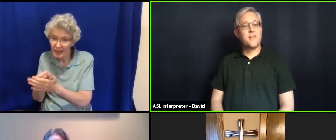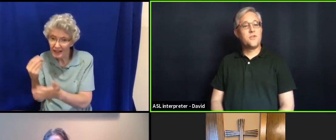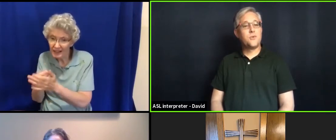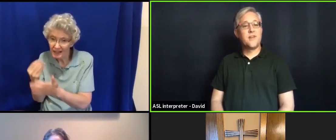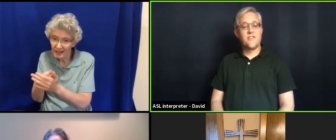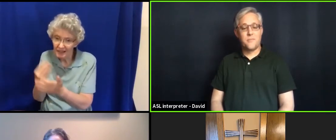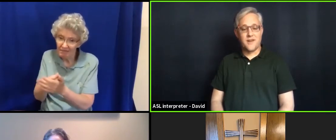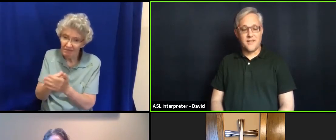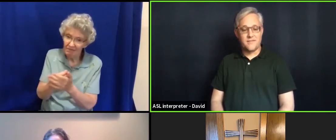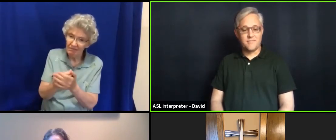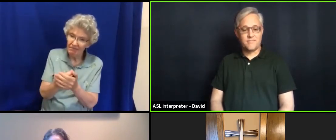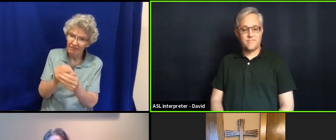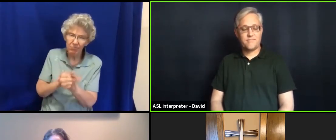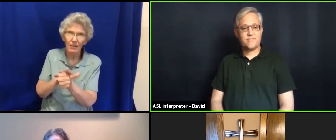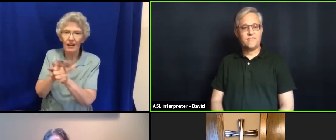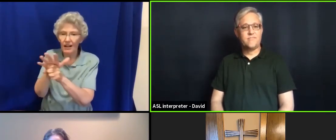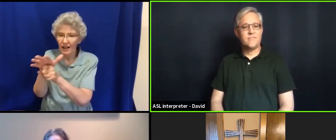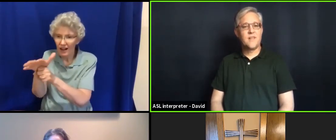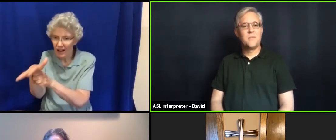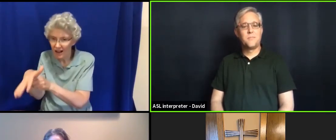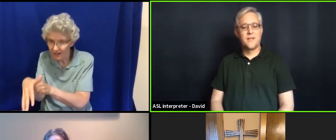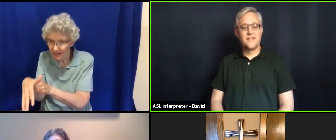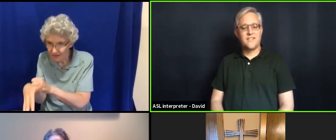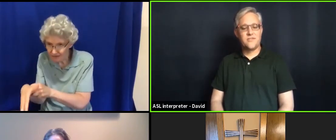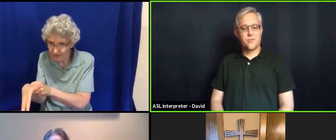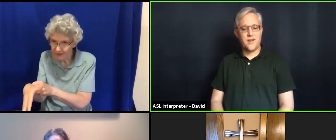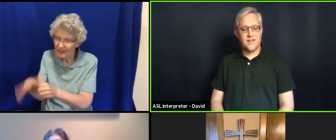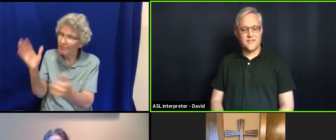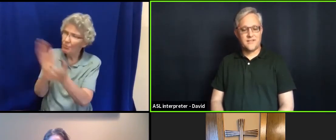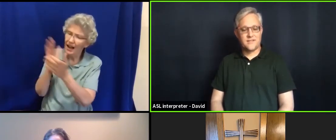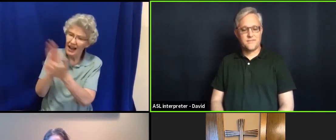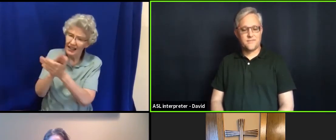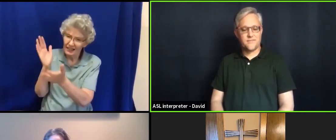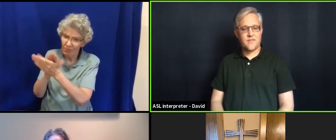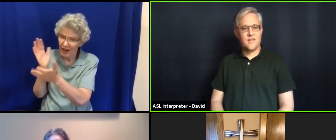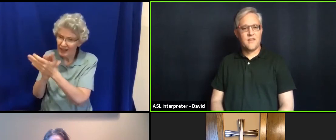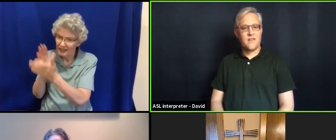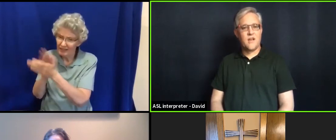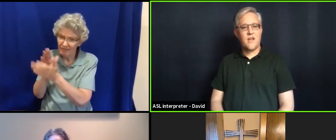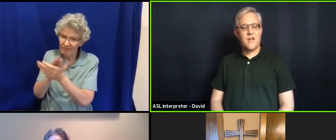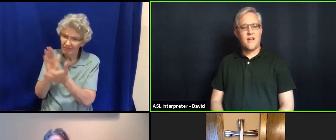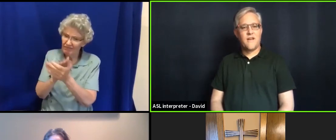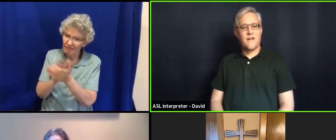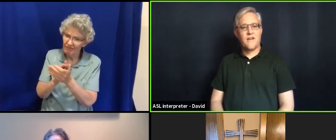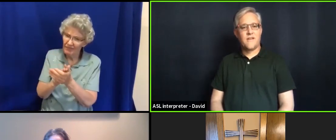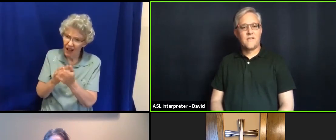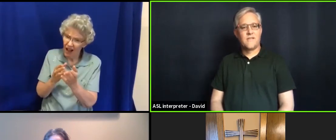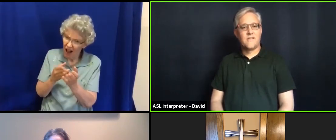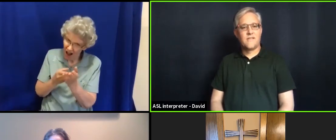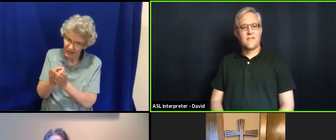Transform it into enough money, plenty of praise,